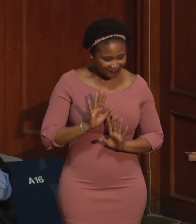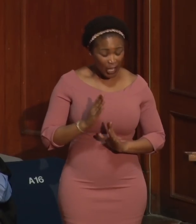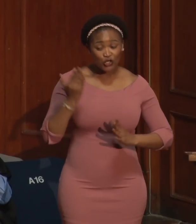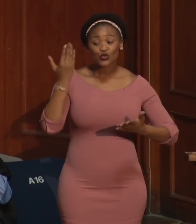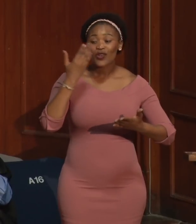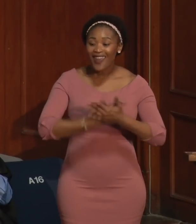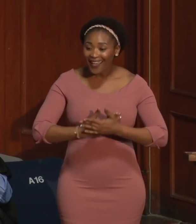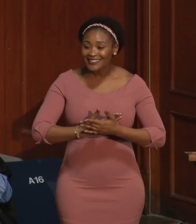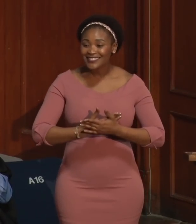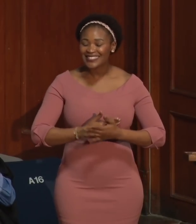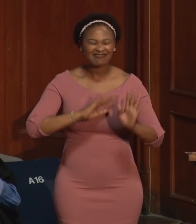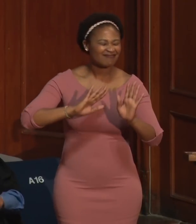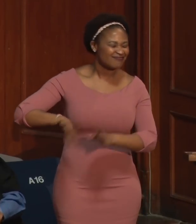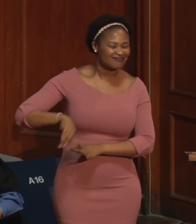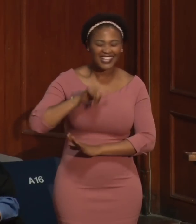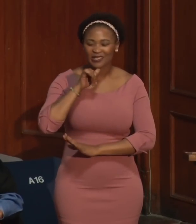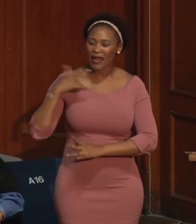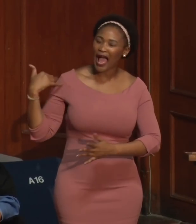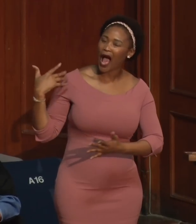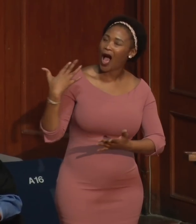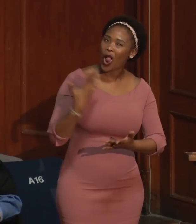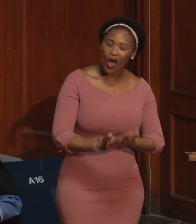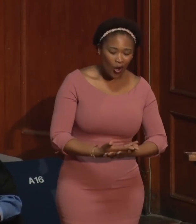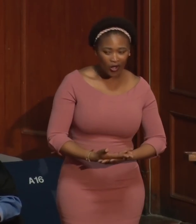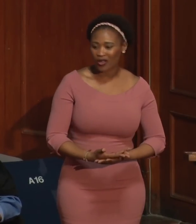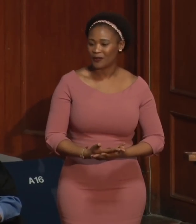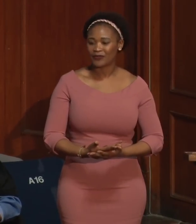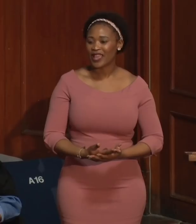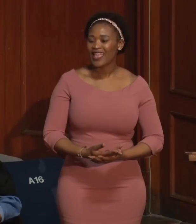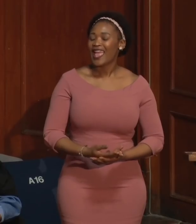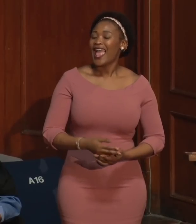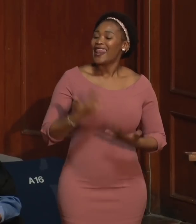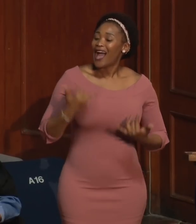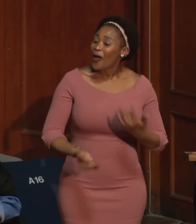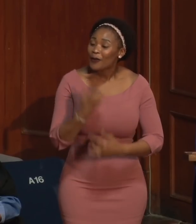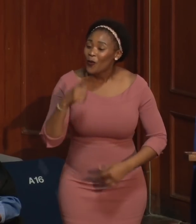Tonight, it is irrelevant. What matters, Oksalayo, you are here.